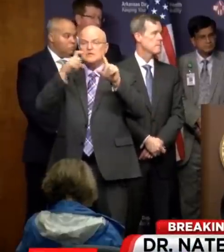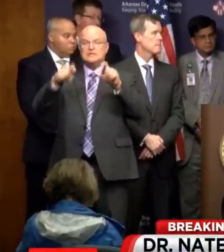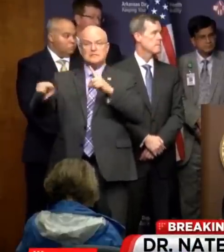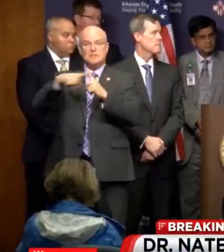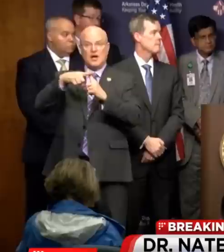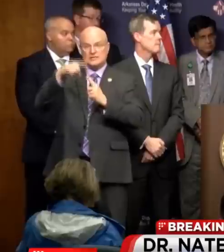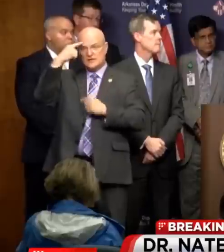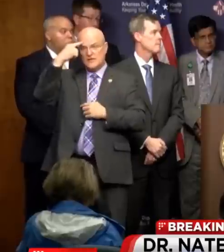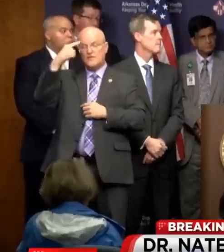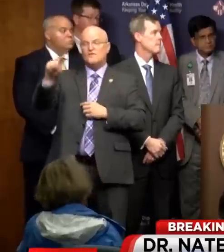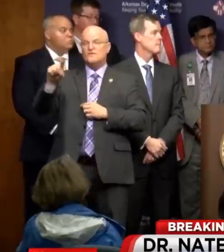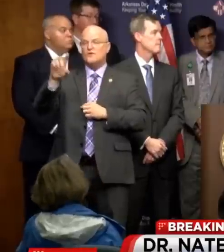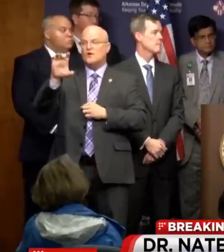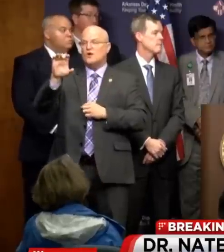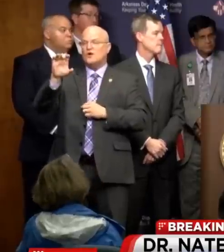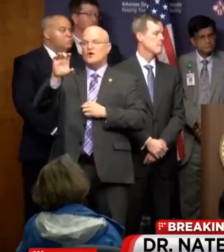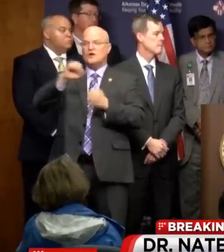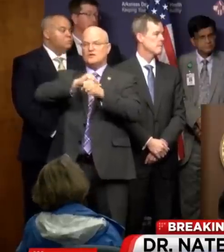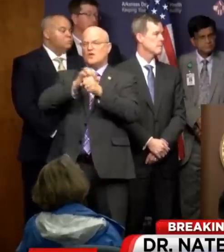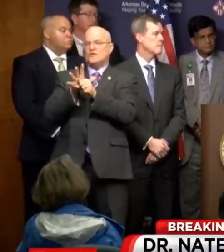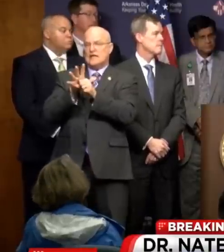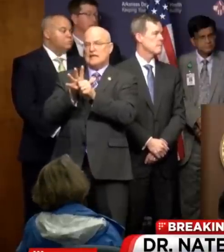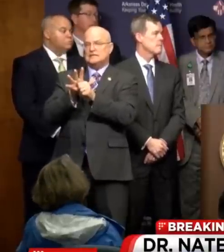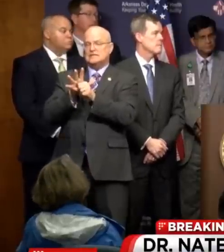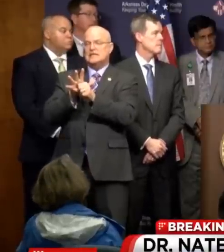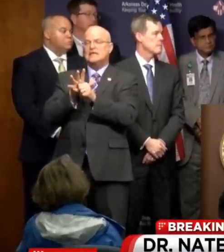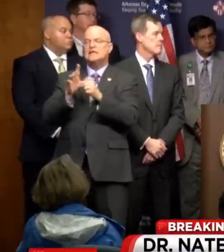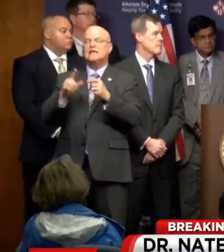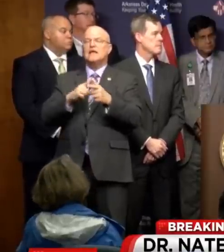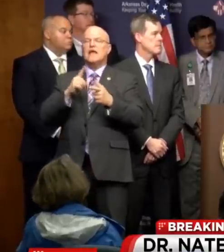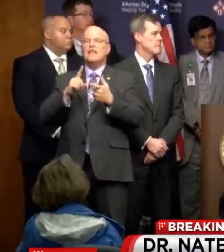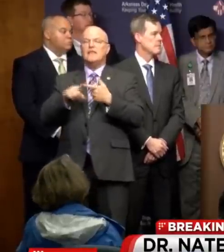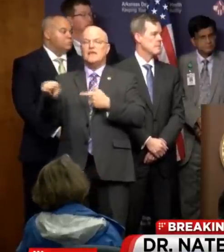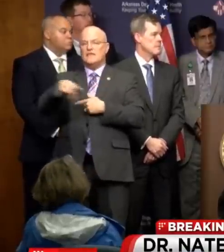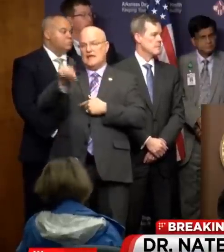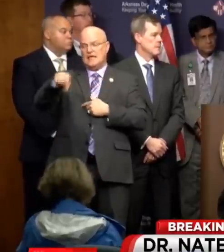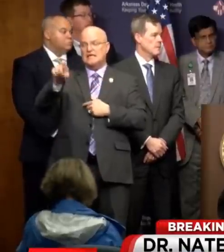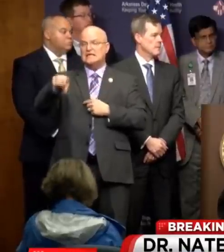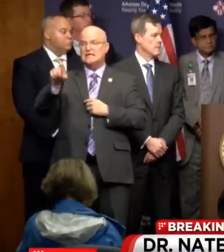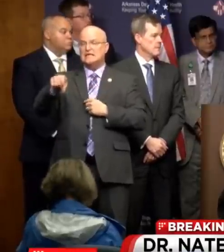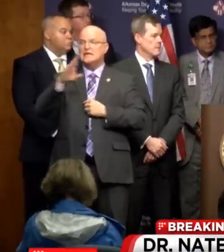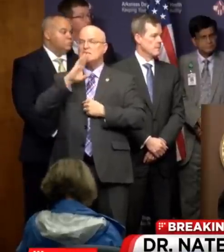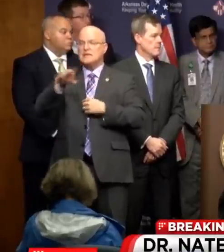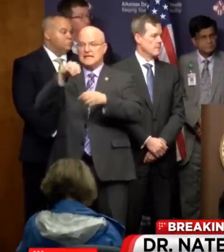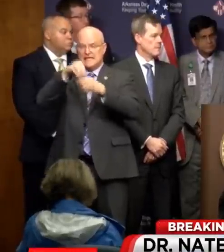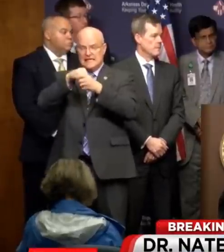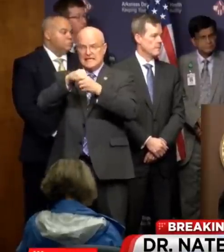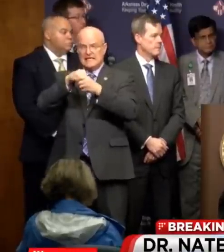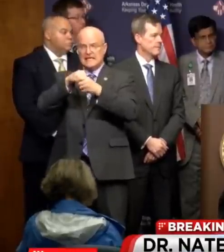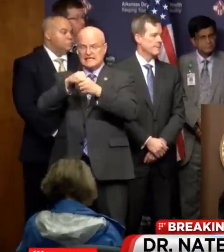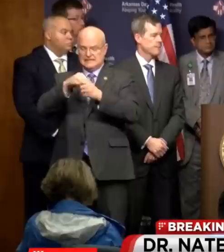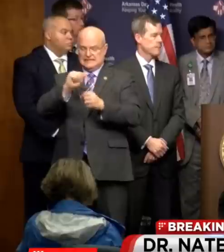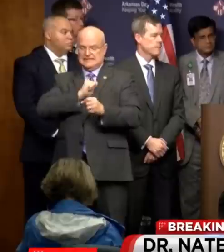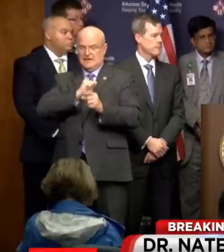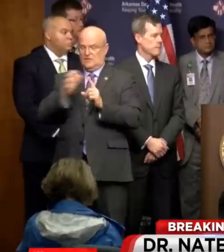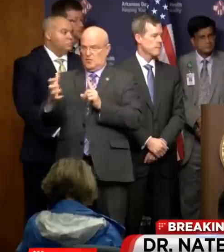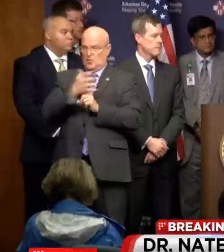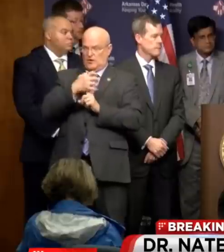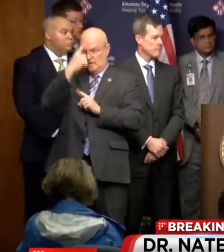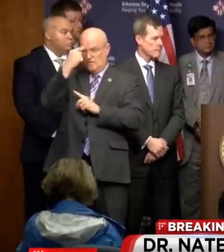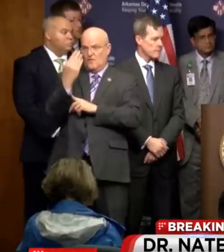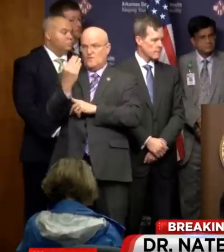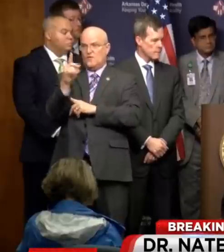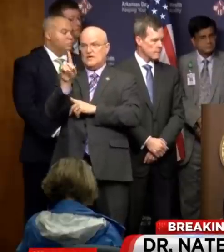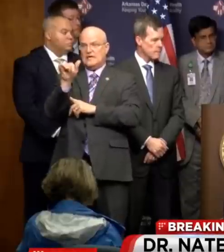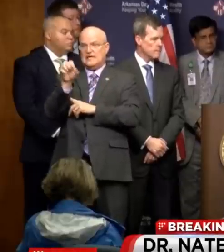positive for COVID-19, then they do need to be in self-quarantine for 14